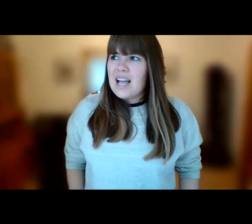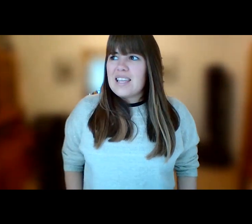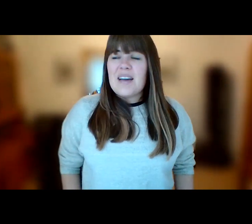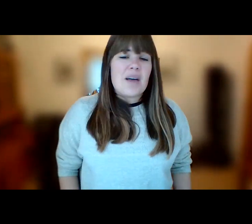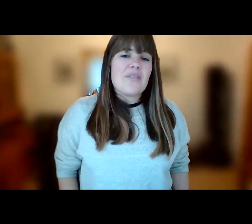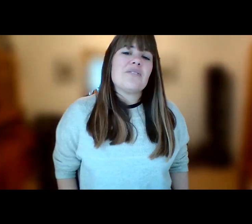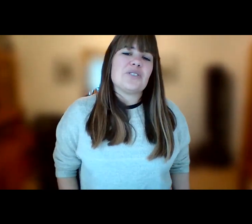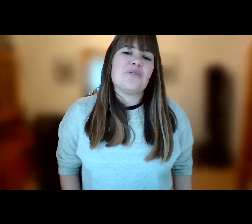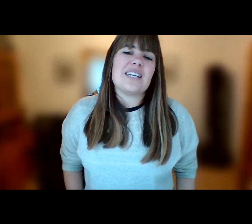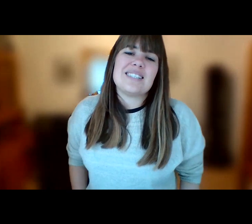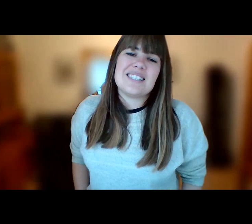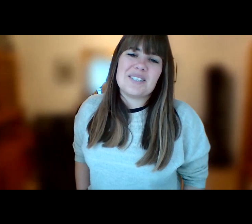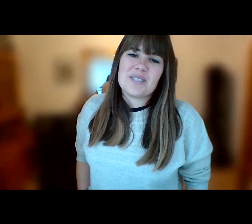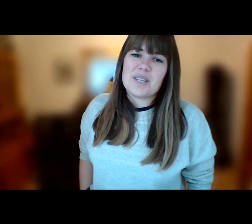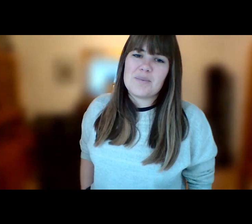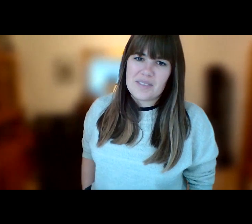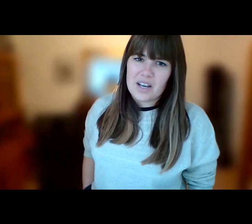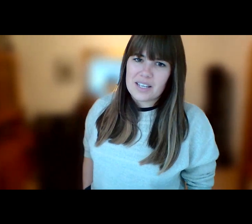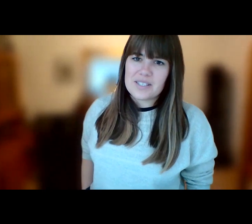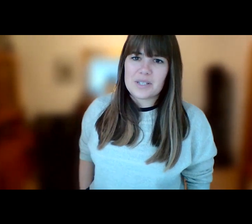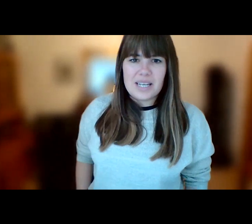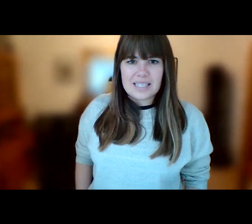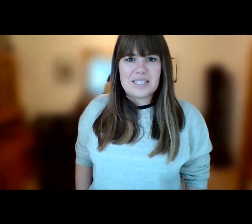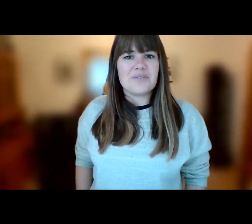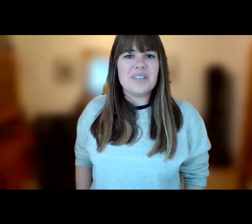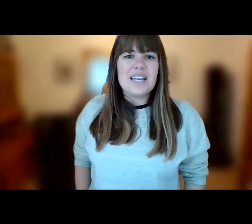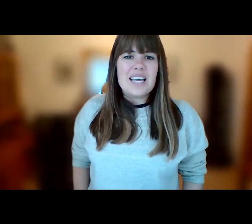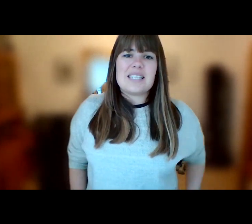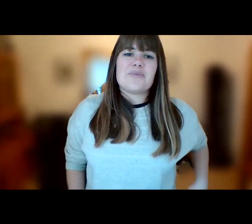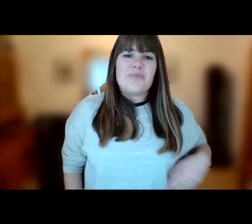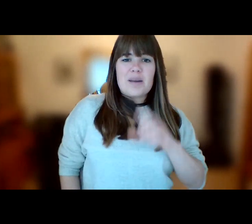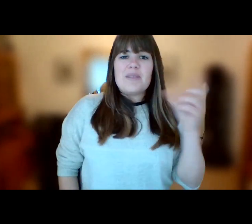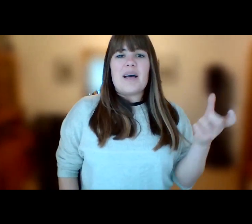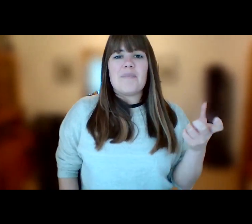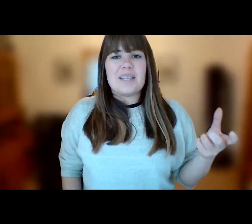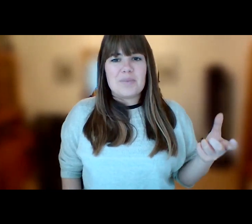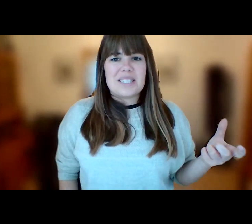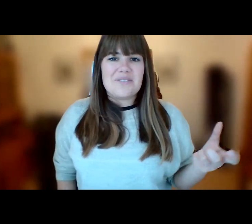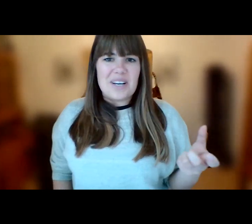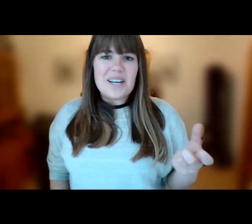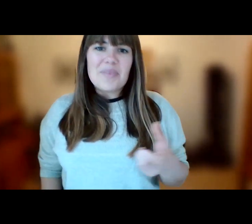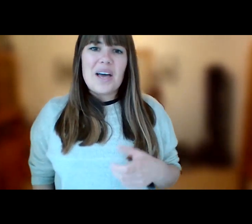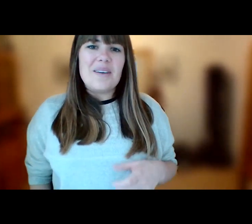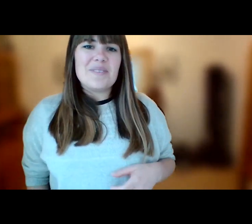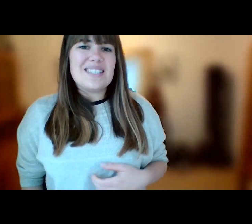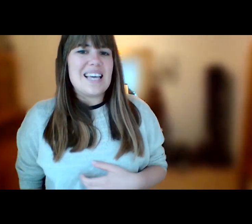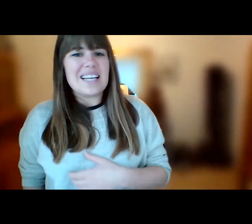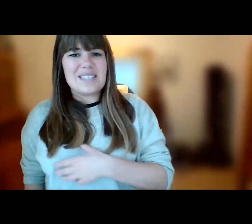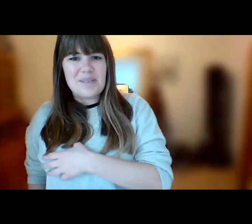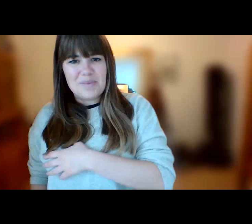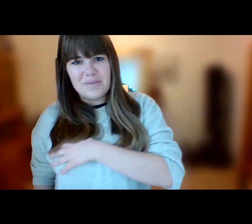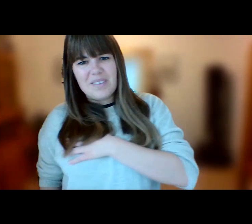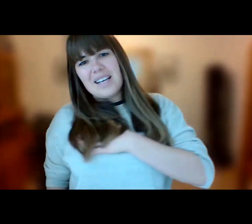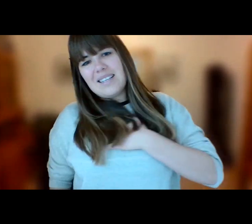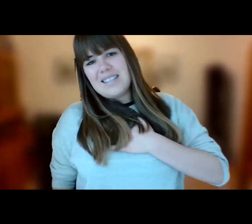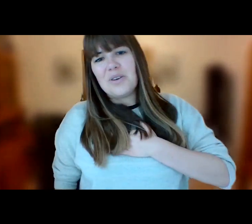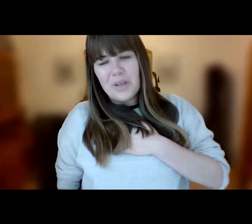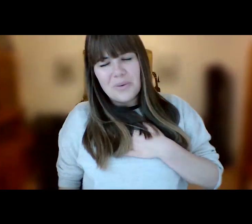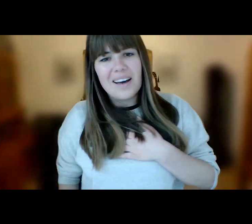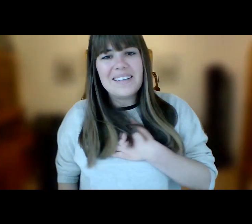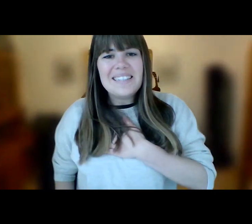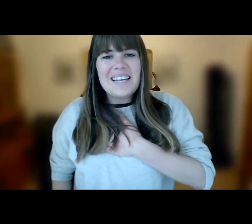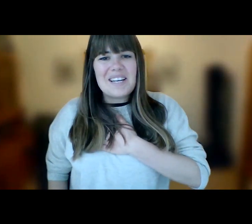and yeah, I think we're just reflecting to that sometimes if they are using quite negative, it's framing that back in a positive way. So saying to people, well,